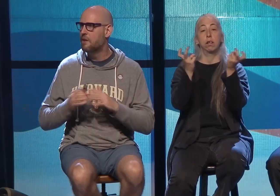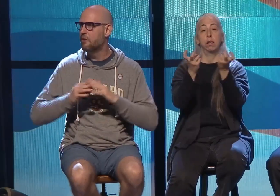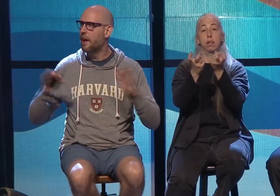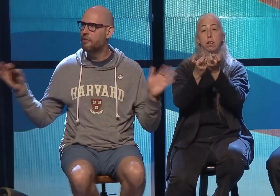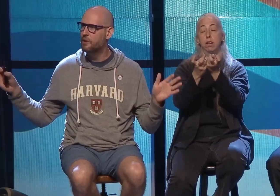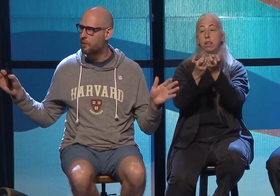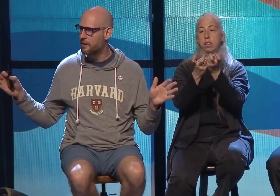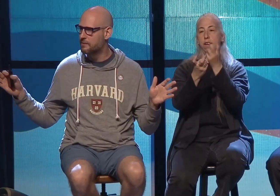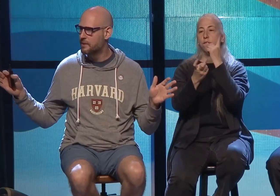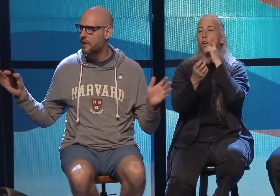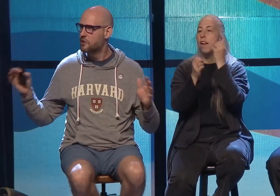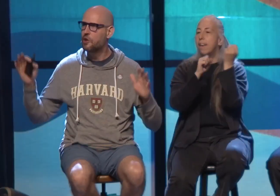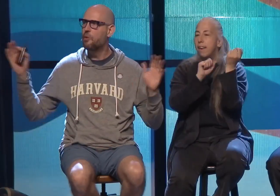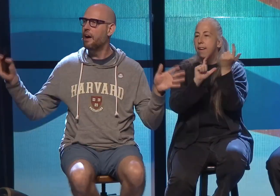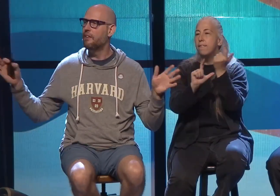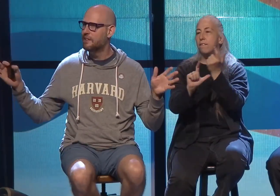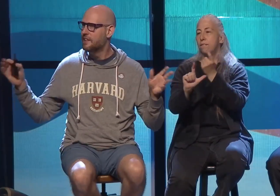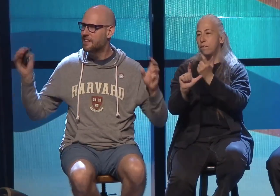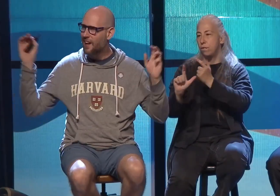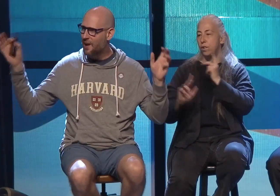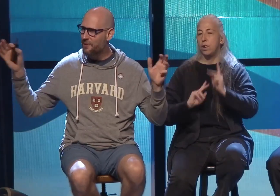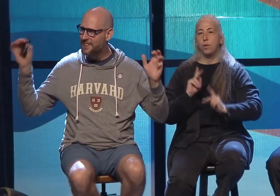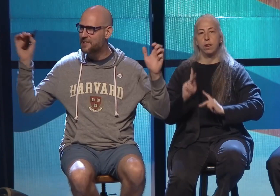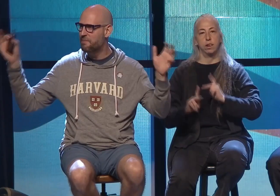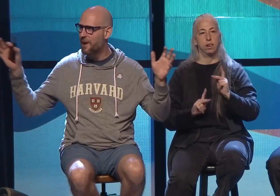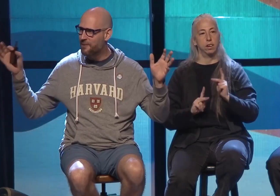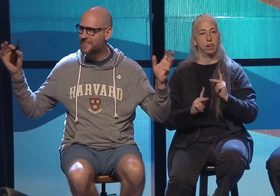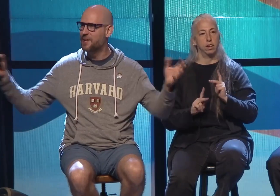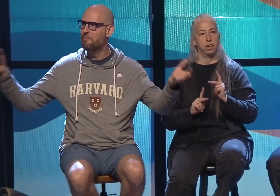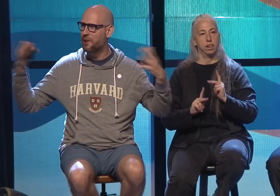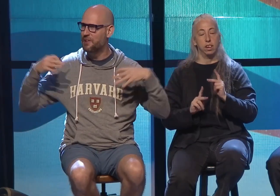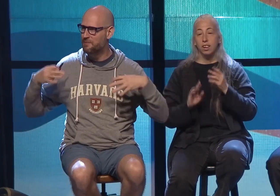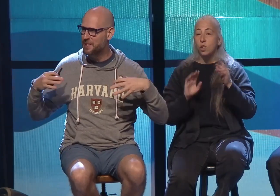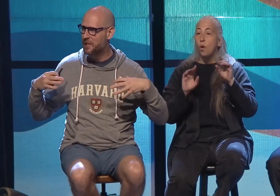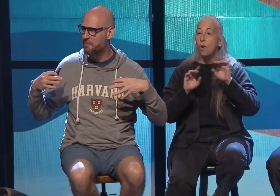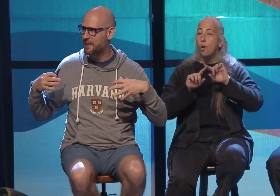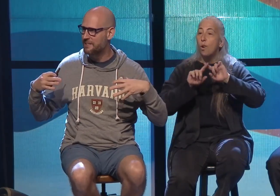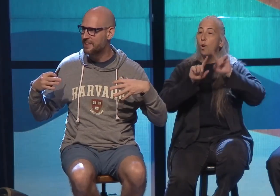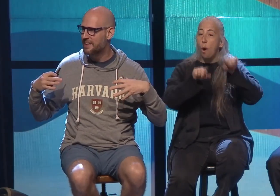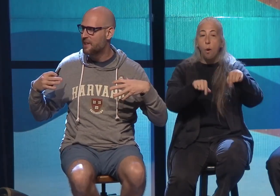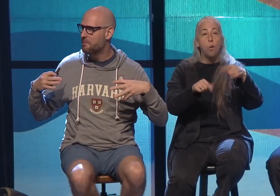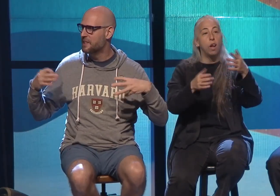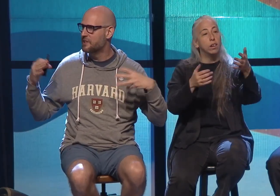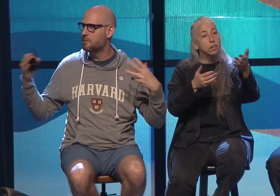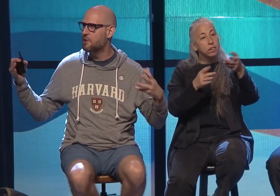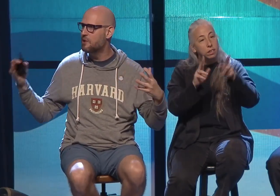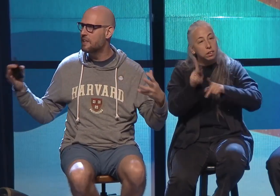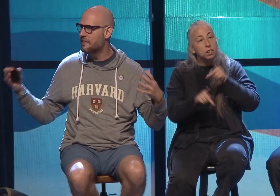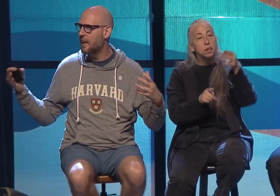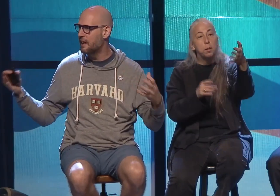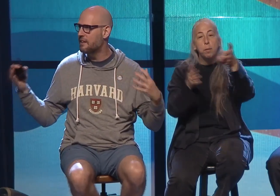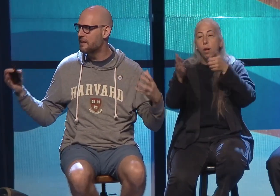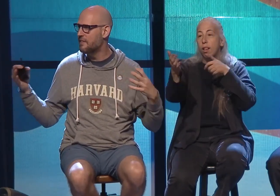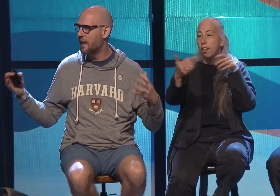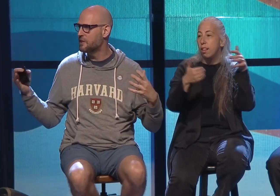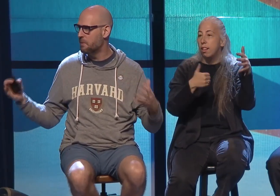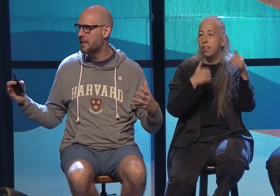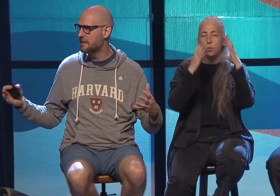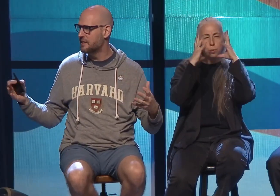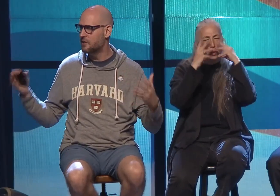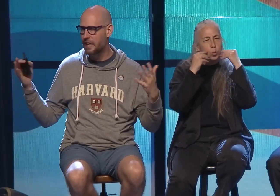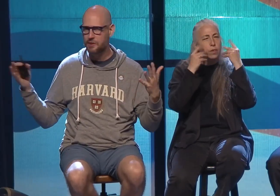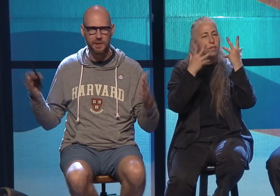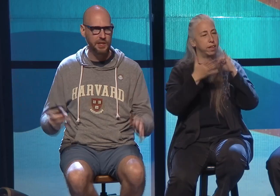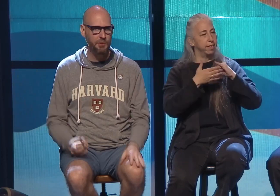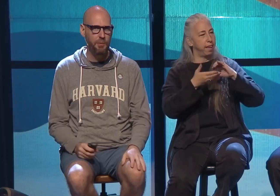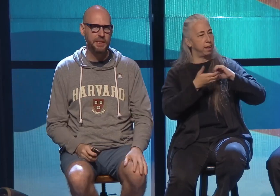prepared for everyone. So go out to the highways and the byways and compel them to come in, because there's beauty in that